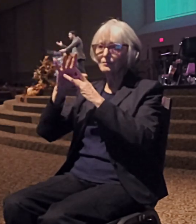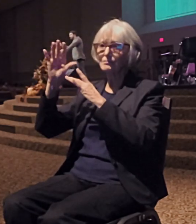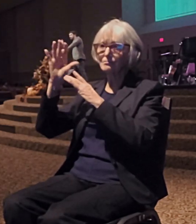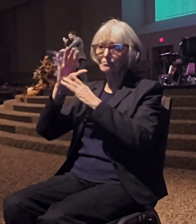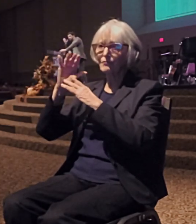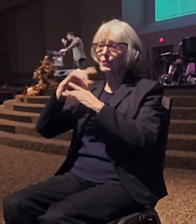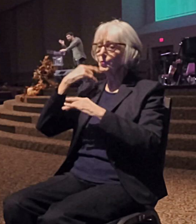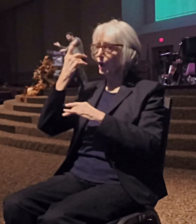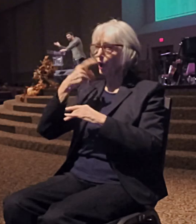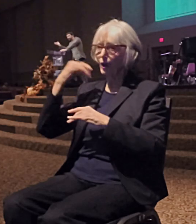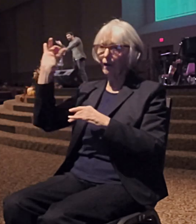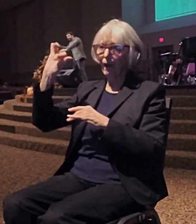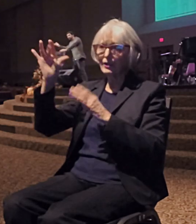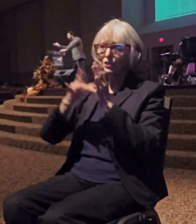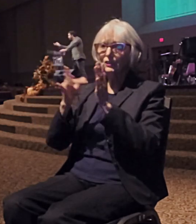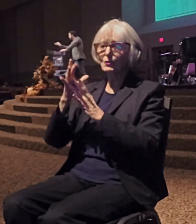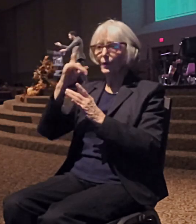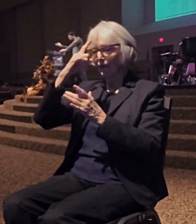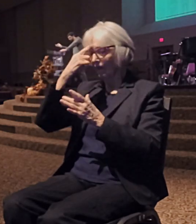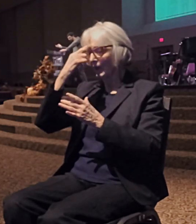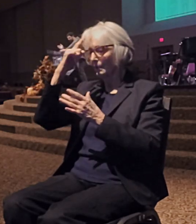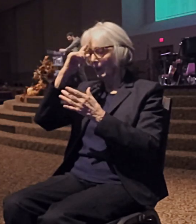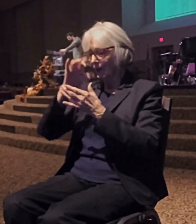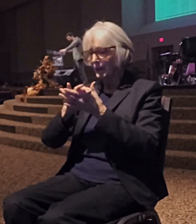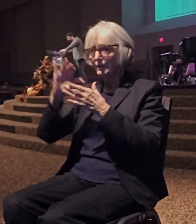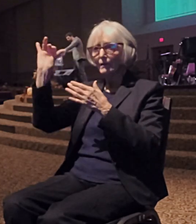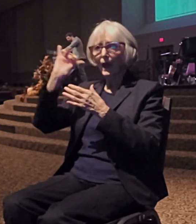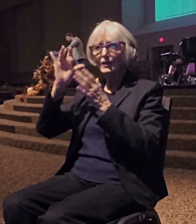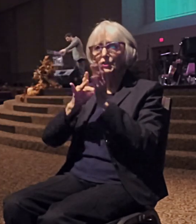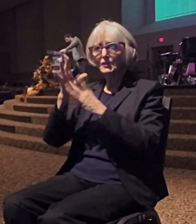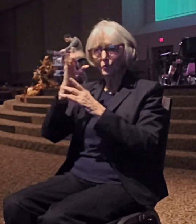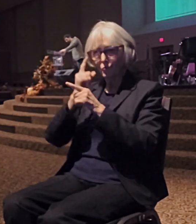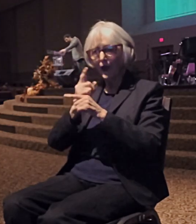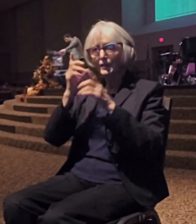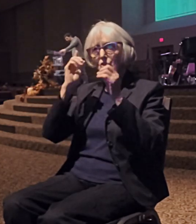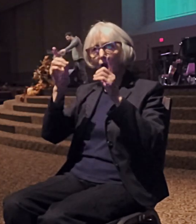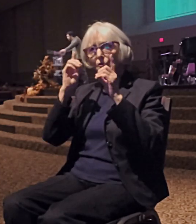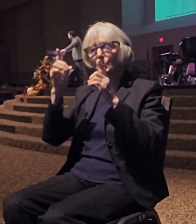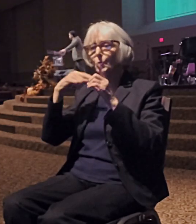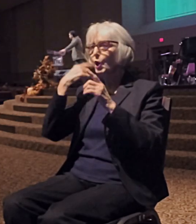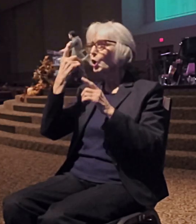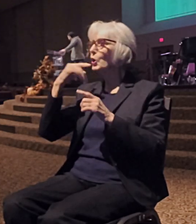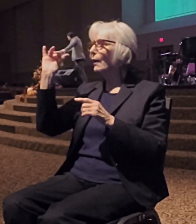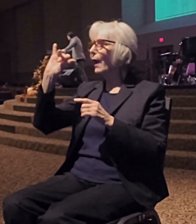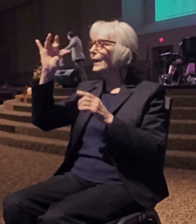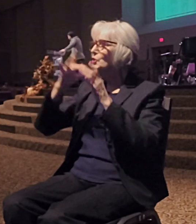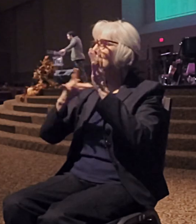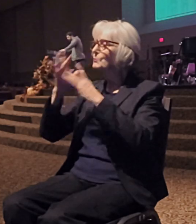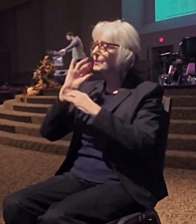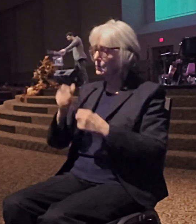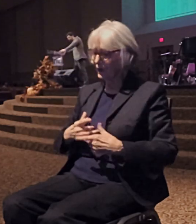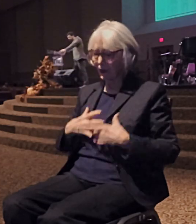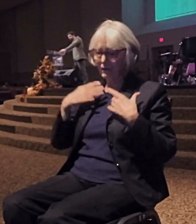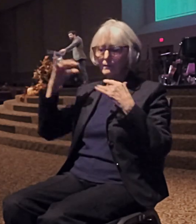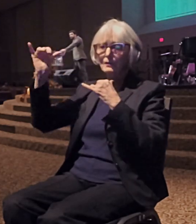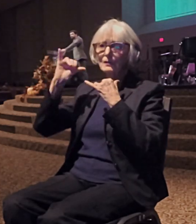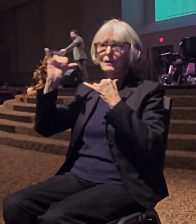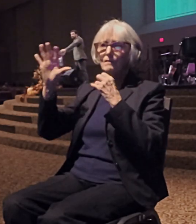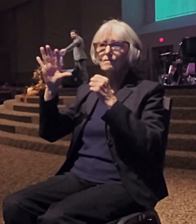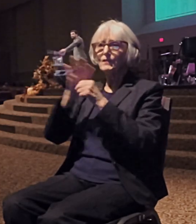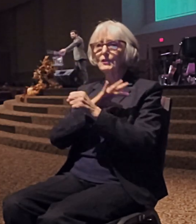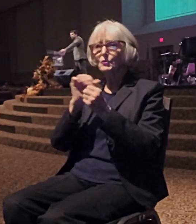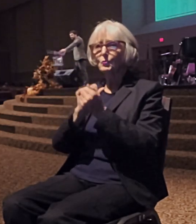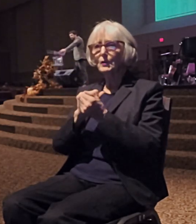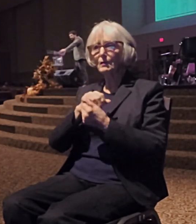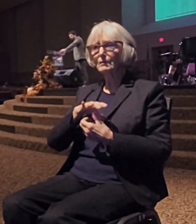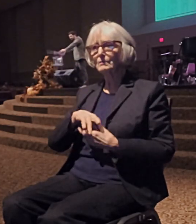look like Jesus because we think and believe like Jesus, right doctrine. We look like Jesus because we're living like Jesus, filled with the fullness of